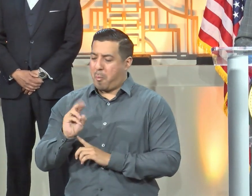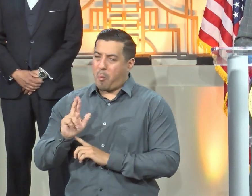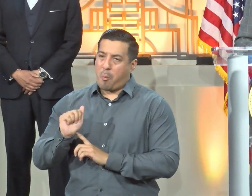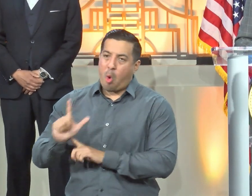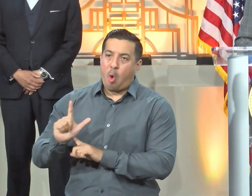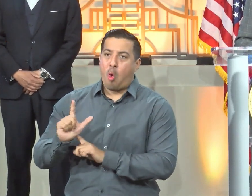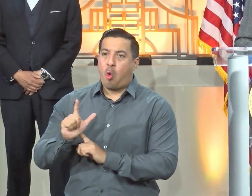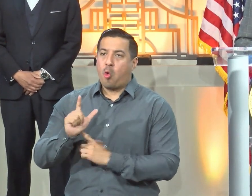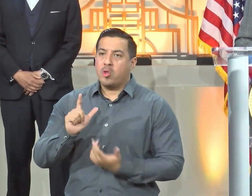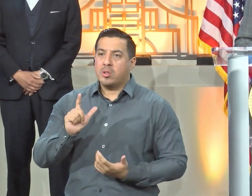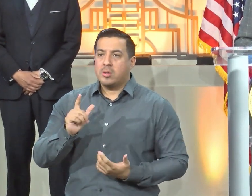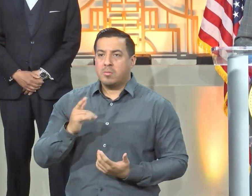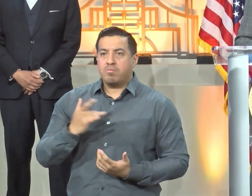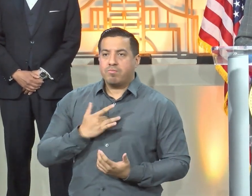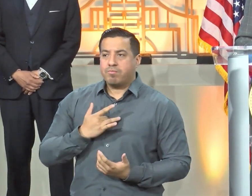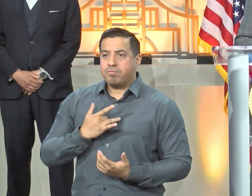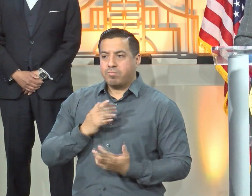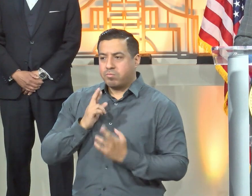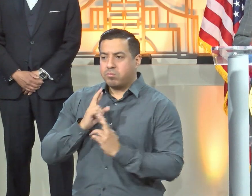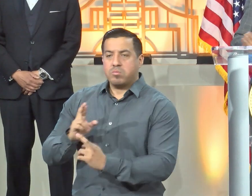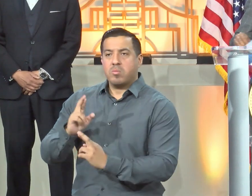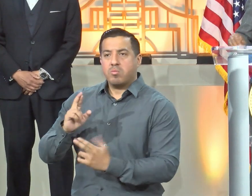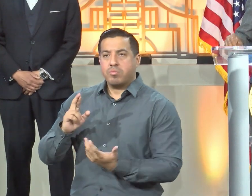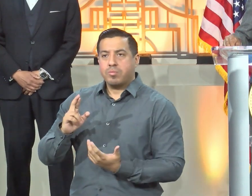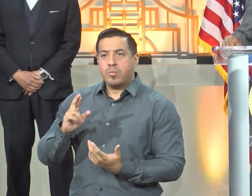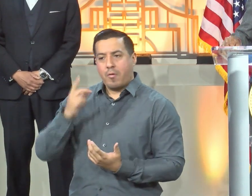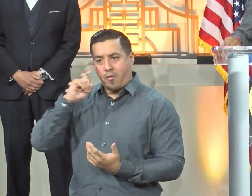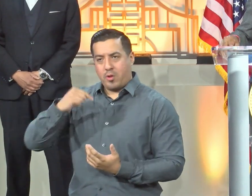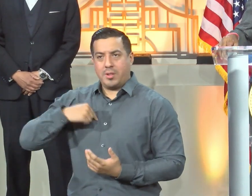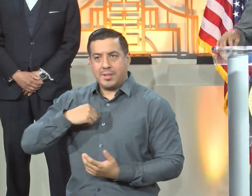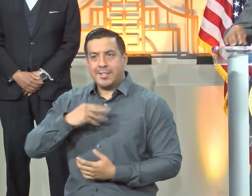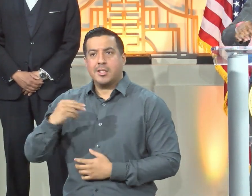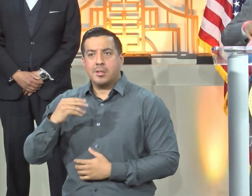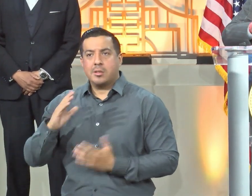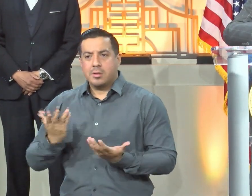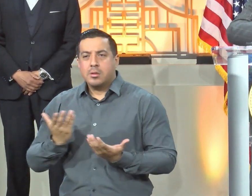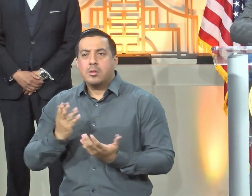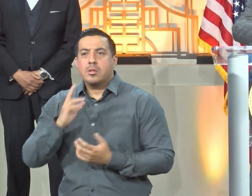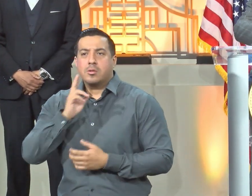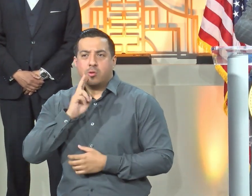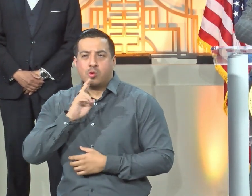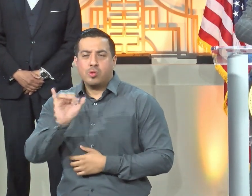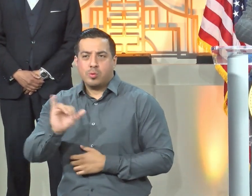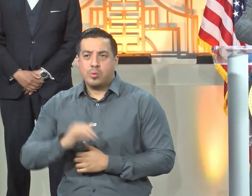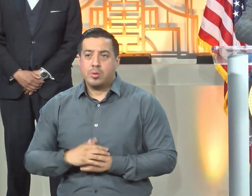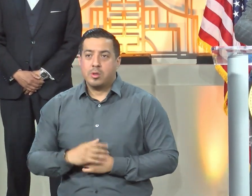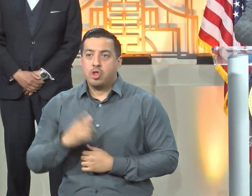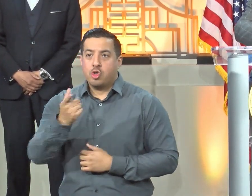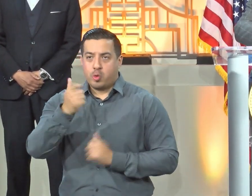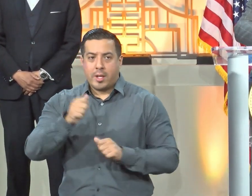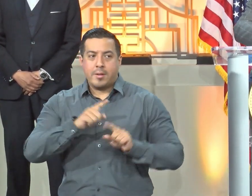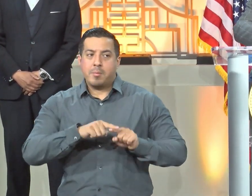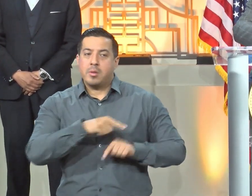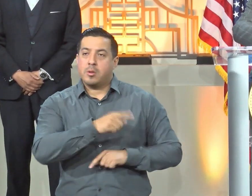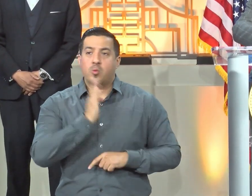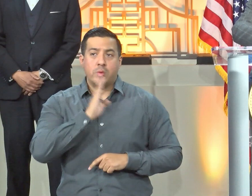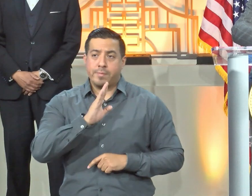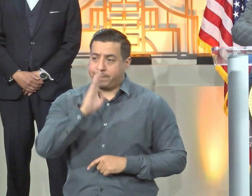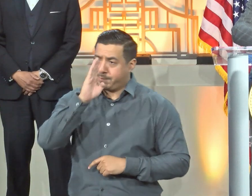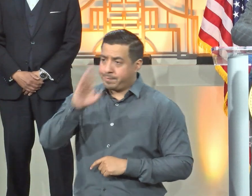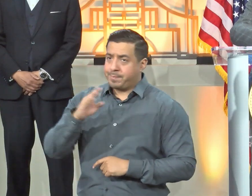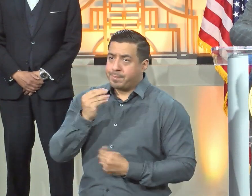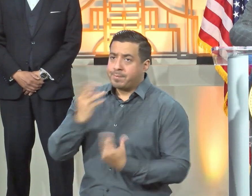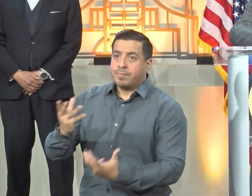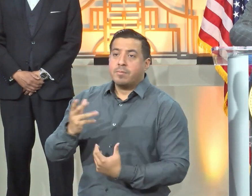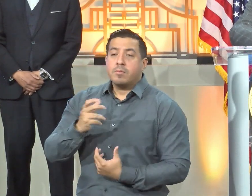ethical and legal compass for me in the city of Houston. You can always count on him to just shoot straight,